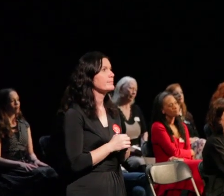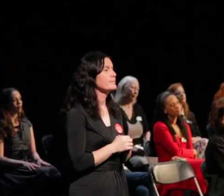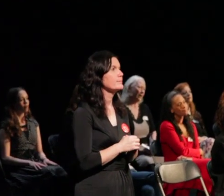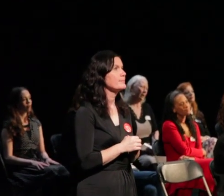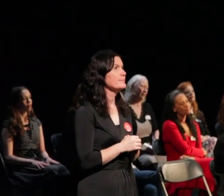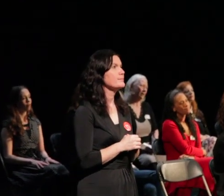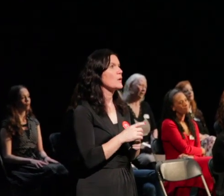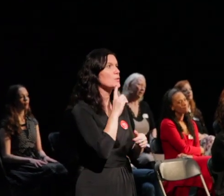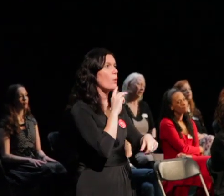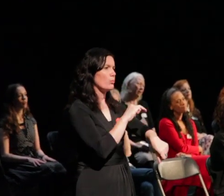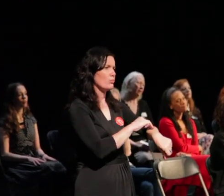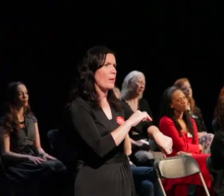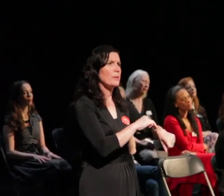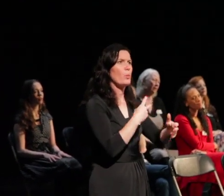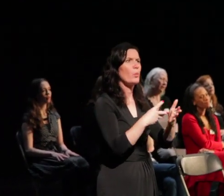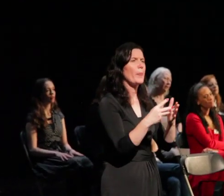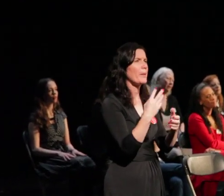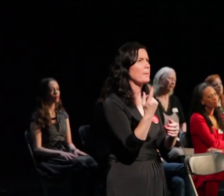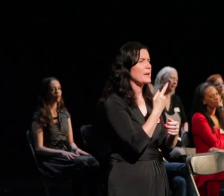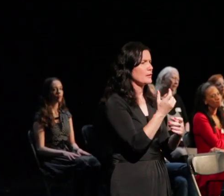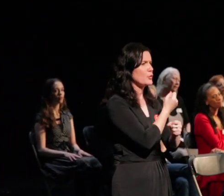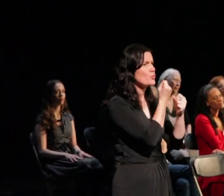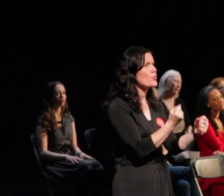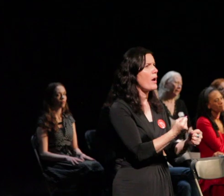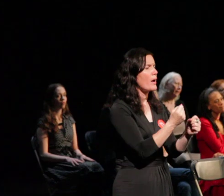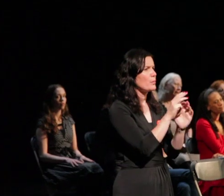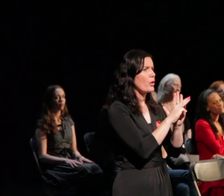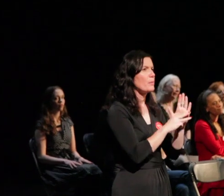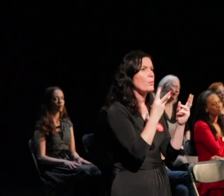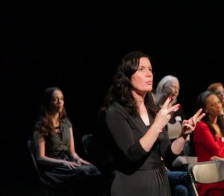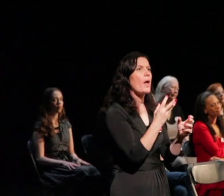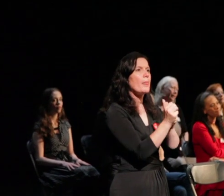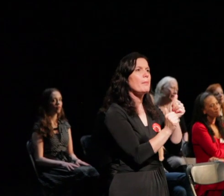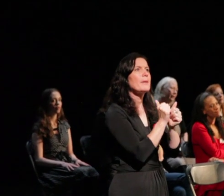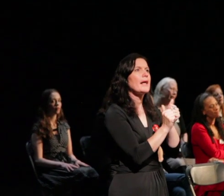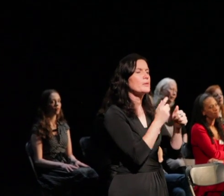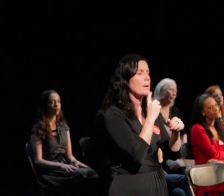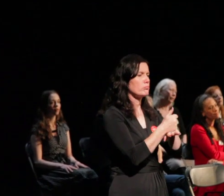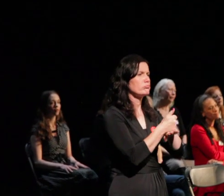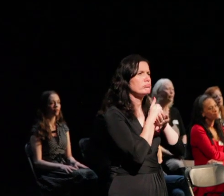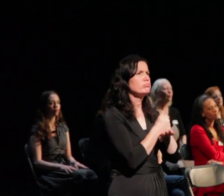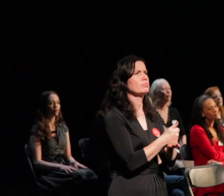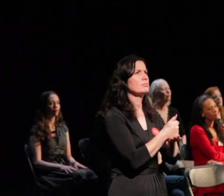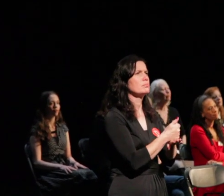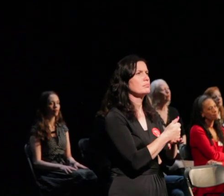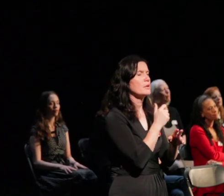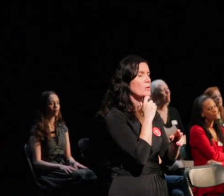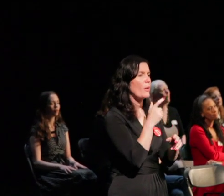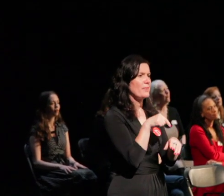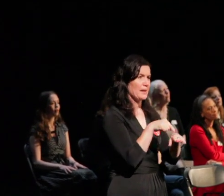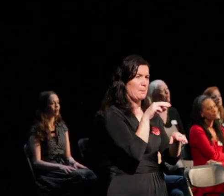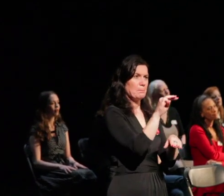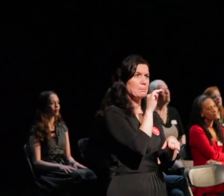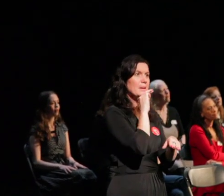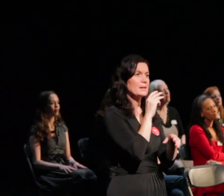And the problem with being robust, we want the plays to be on solid ground. But being on solid ground is not